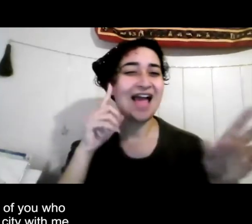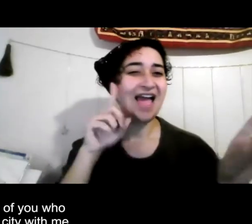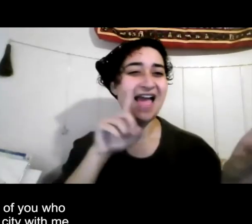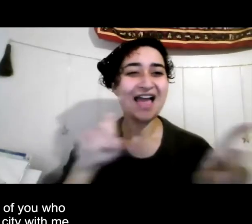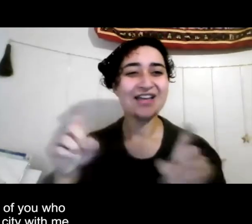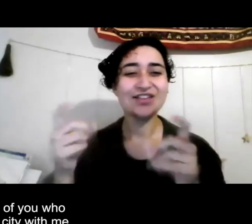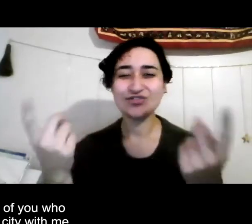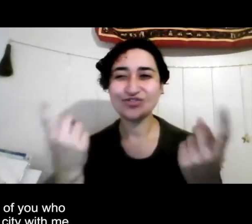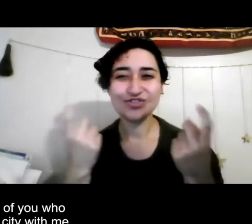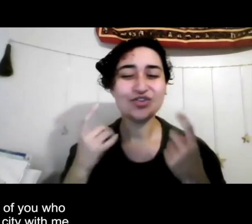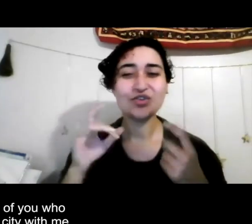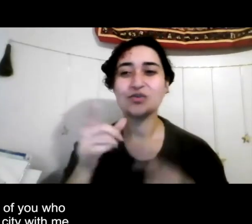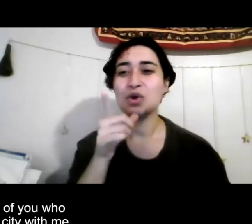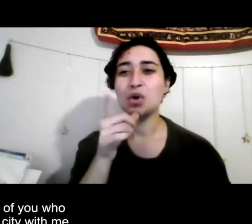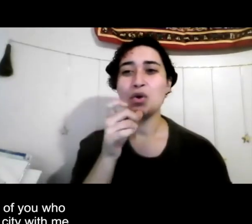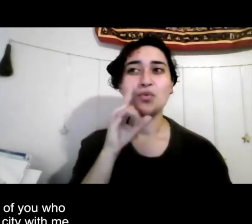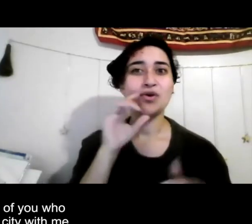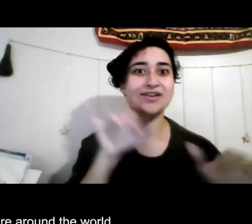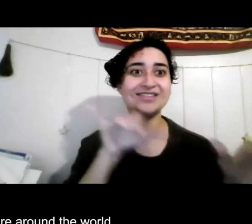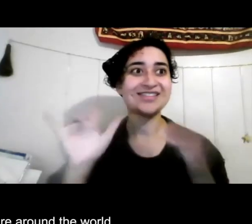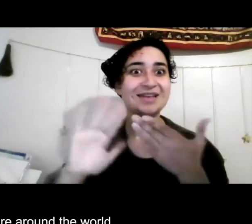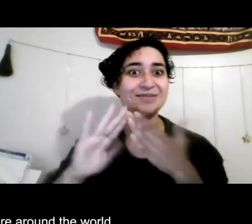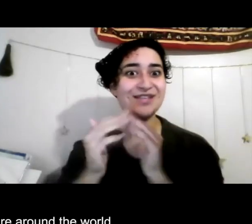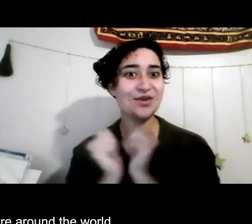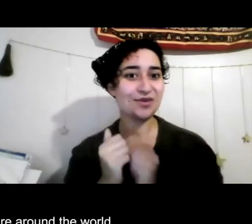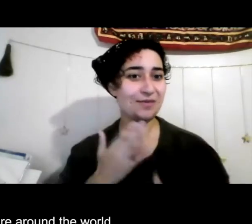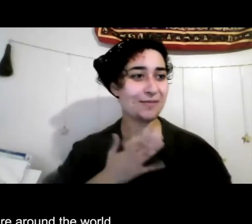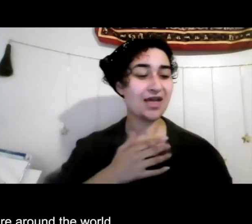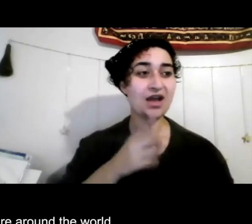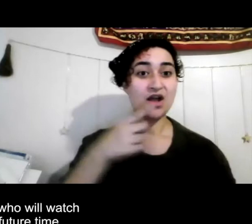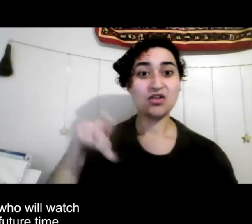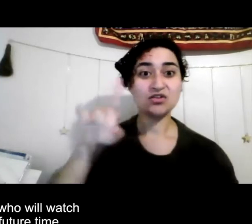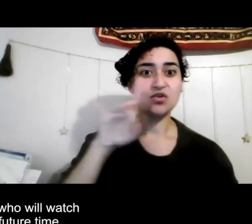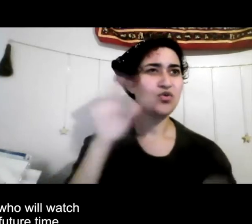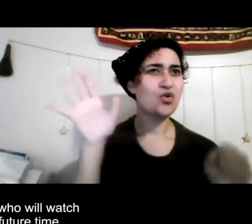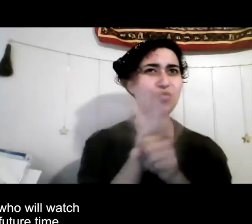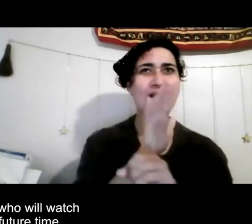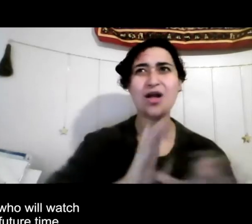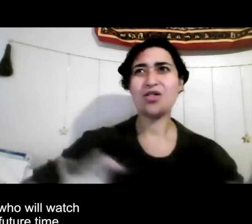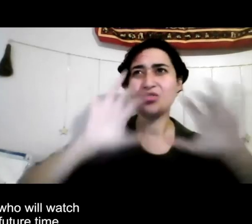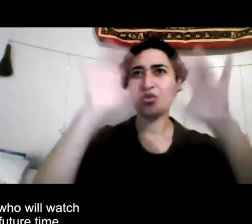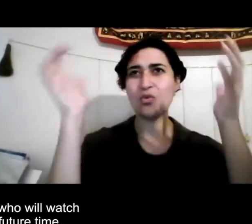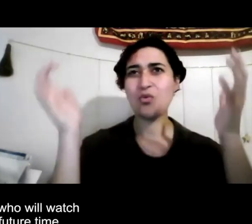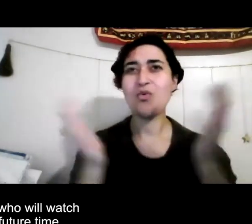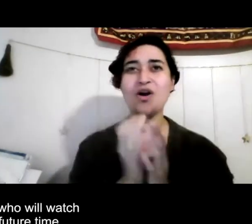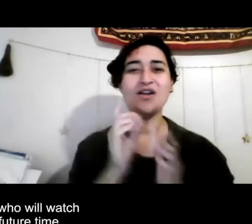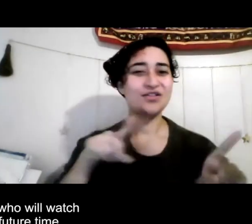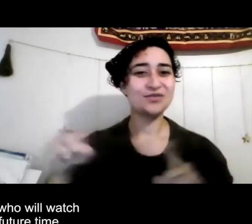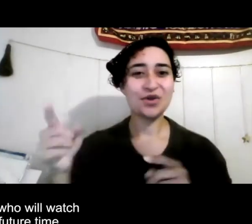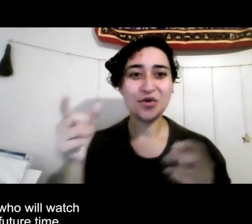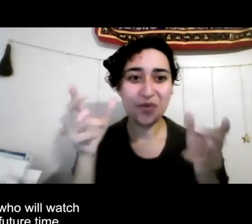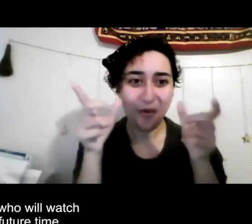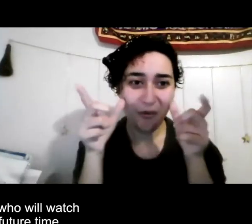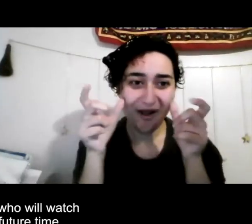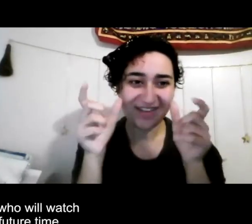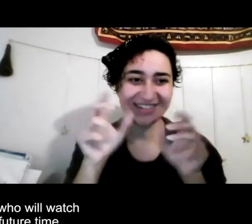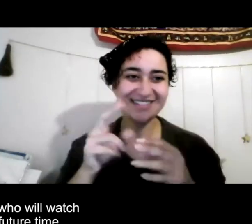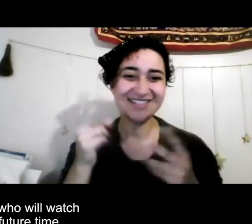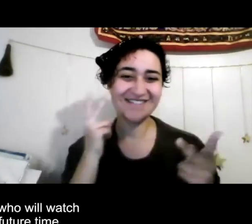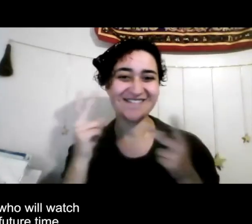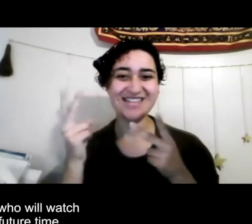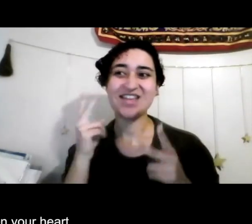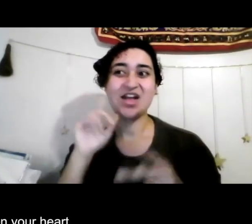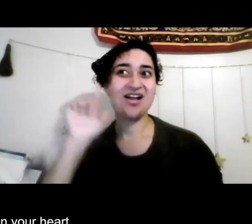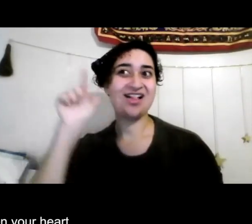of you who are in the same city with me, and those of you who are around the world, and those of you who will watch this video in a